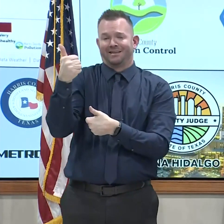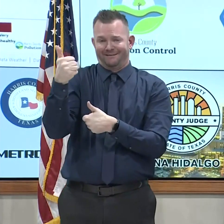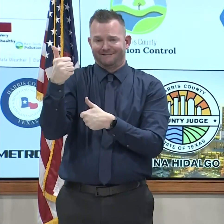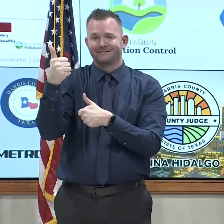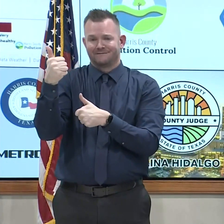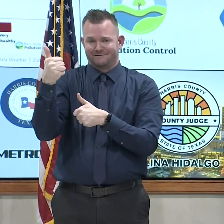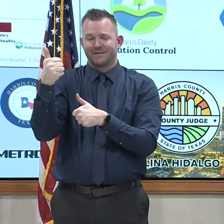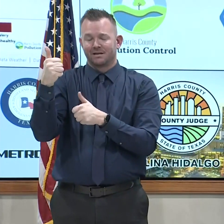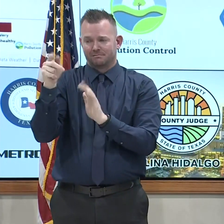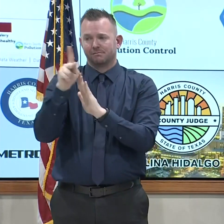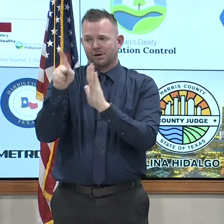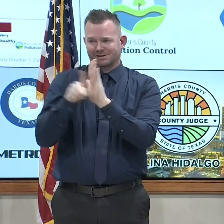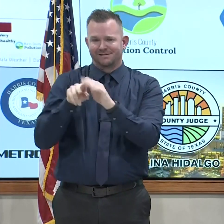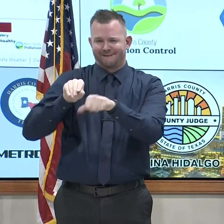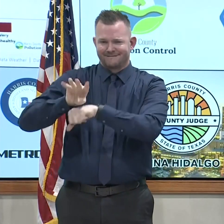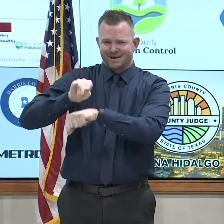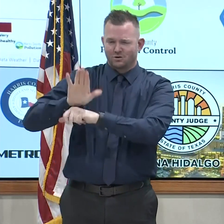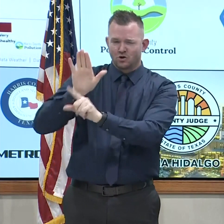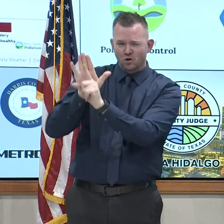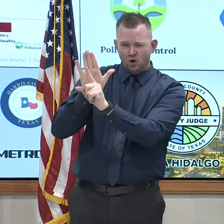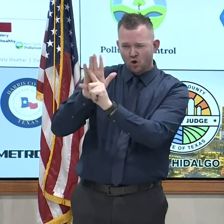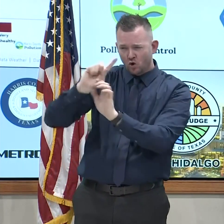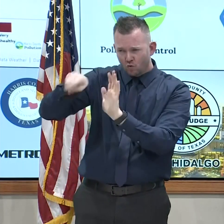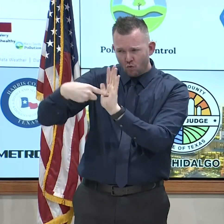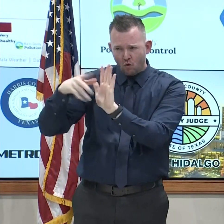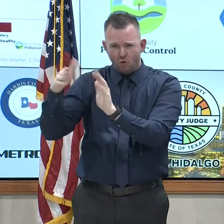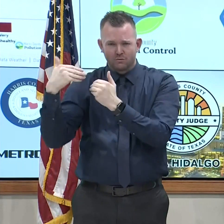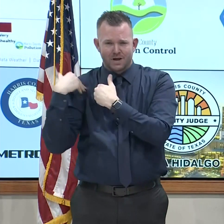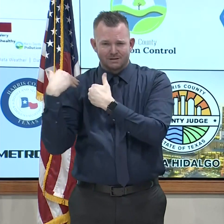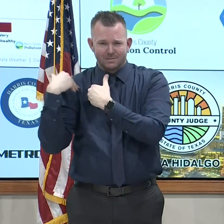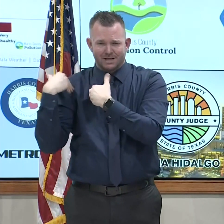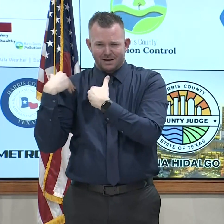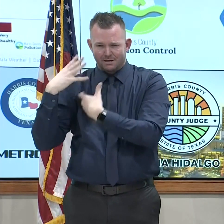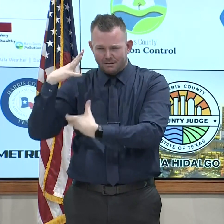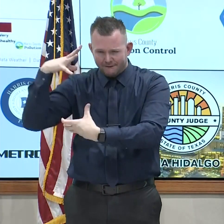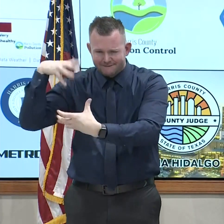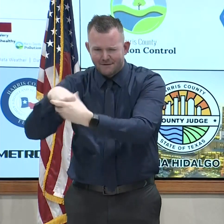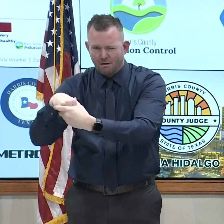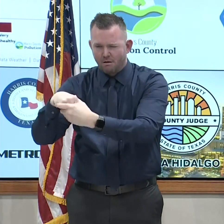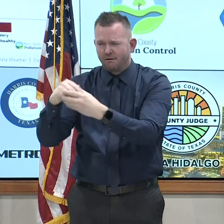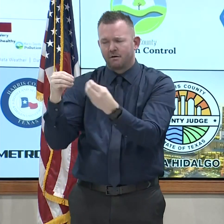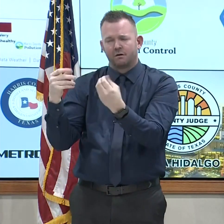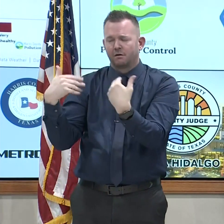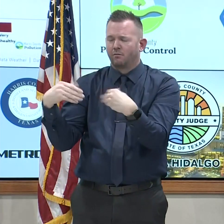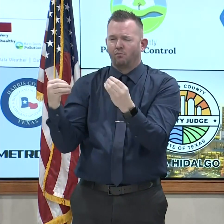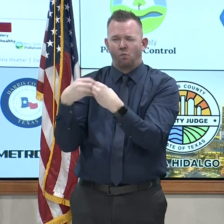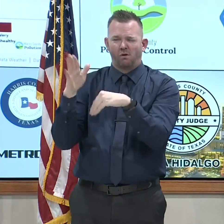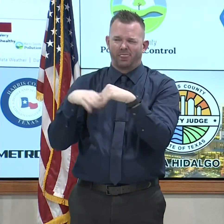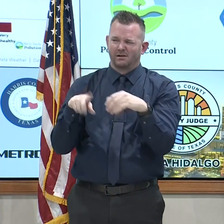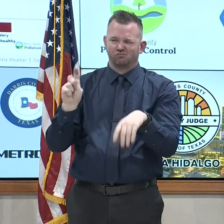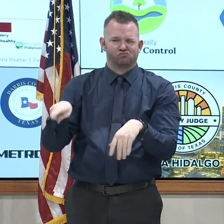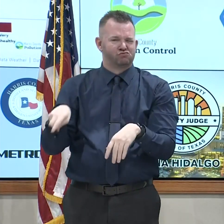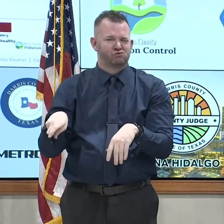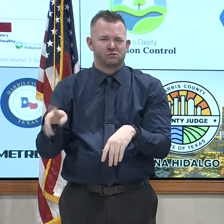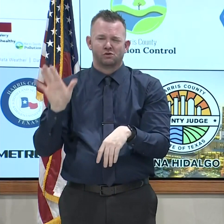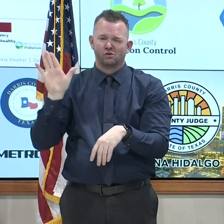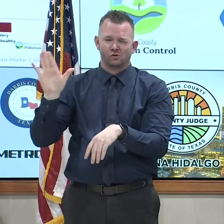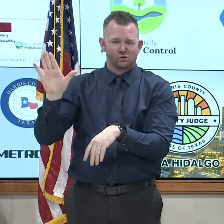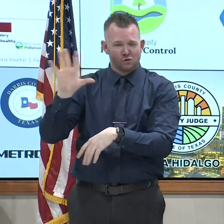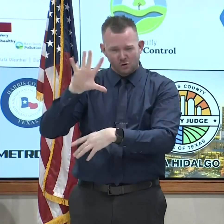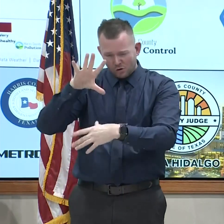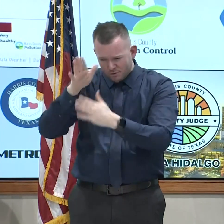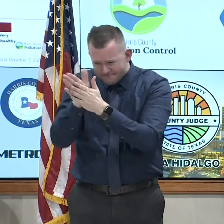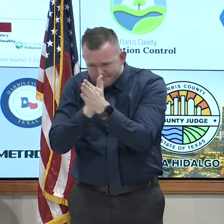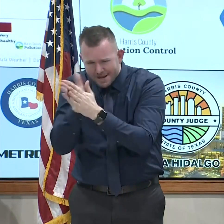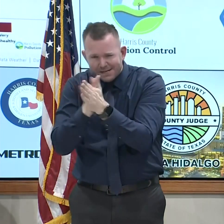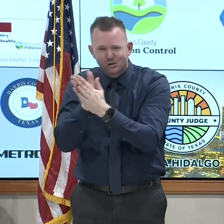role encompasses so much more than that. Her passion for a better environment is what